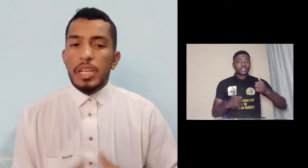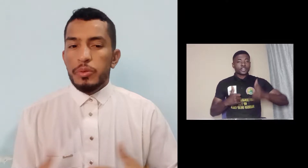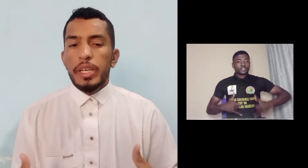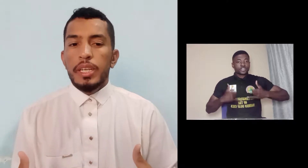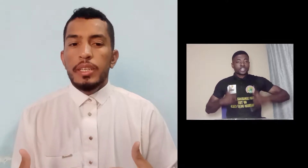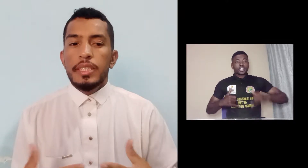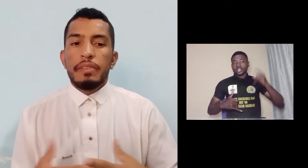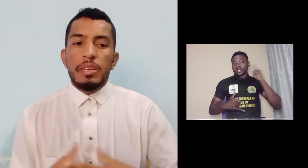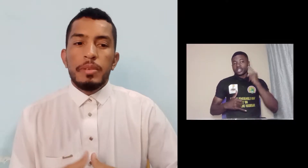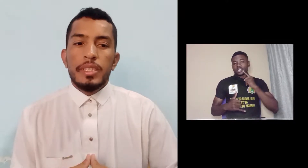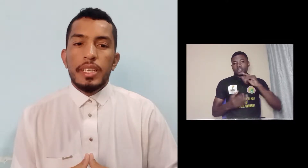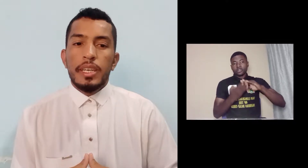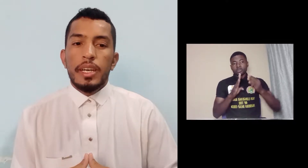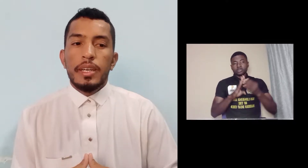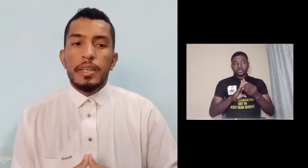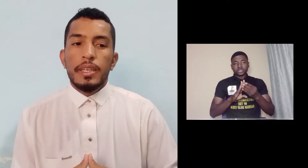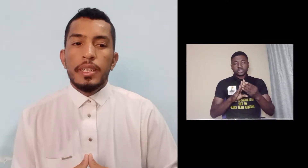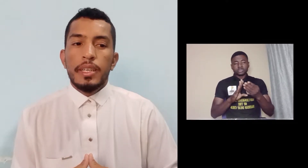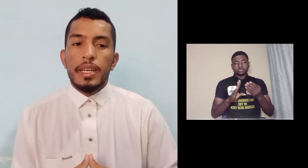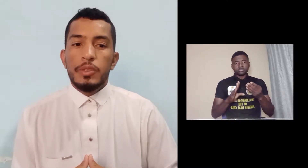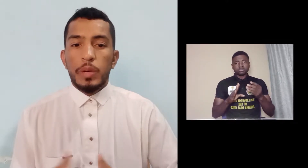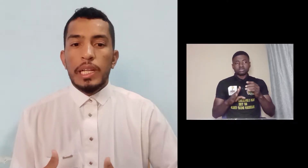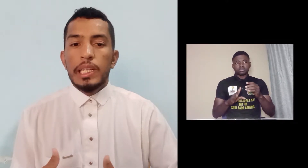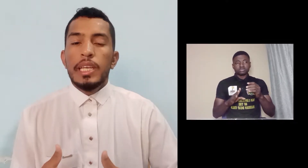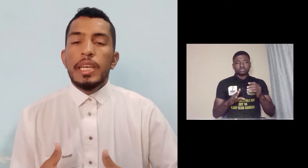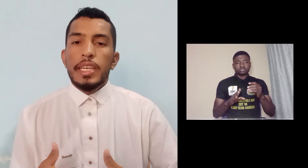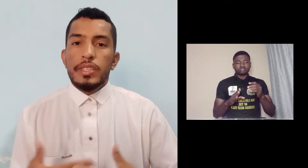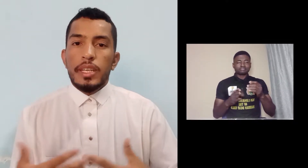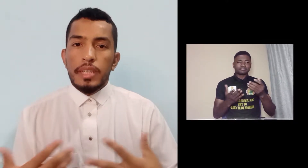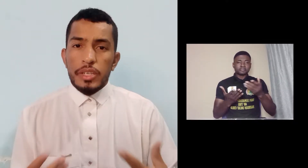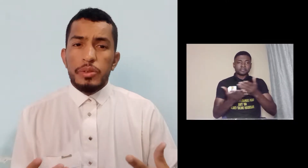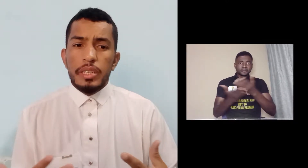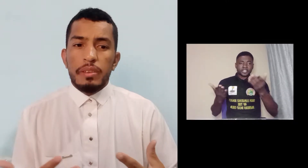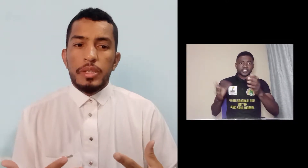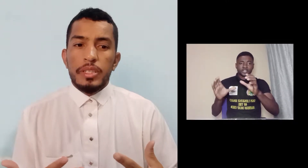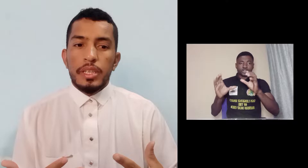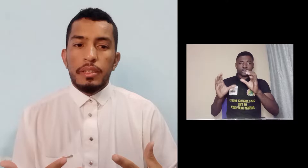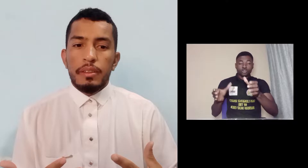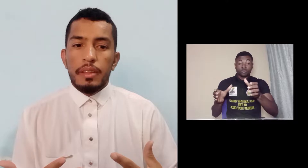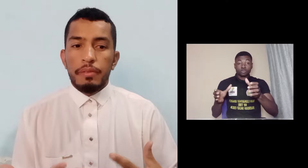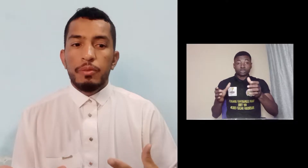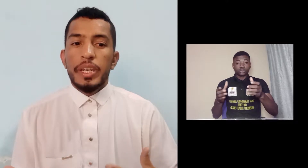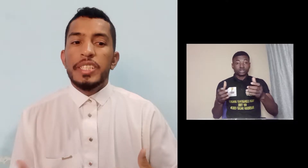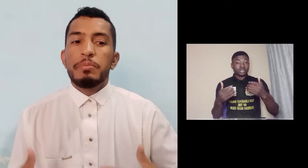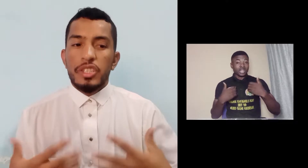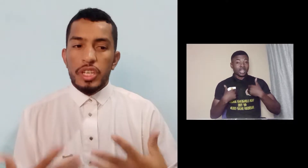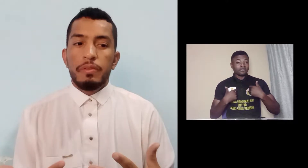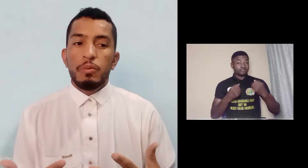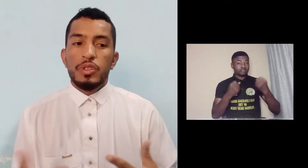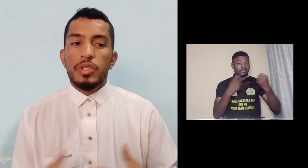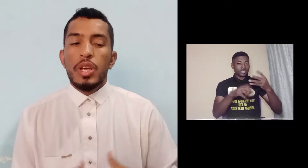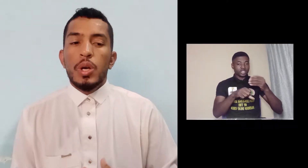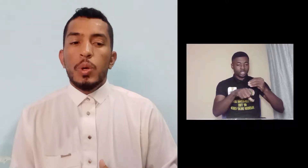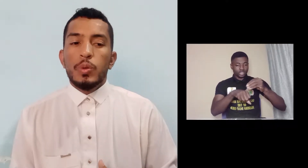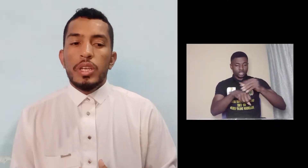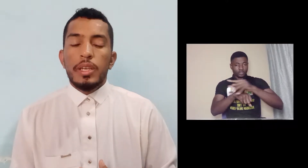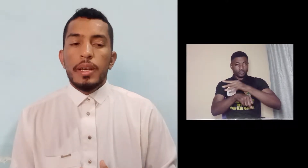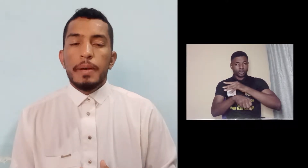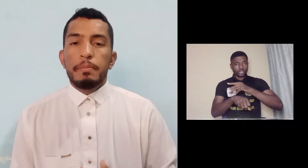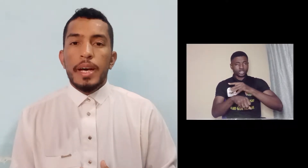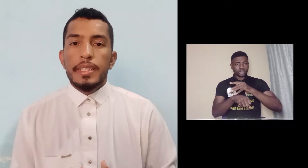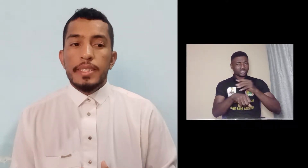the Algerian deaf community as well, is the Algerian deaf community, therefore, is much influenced